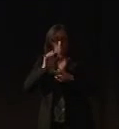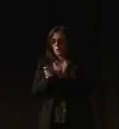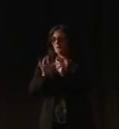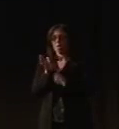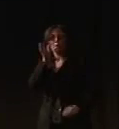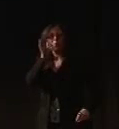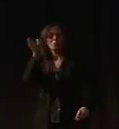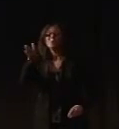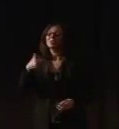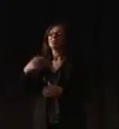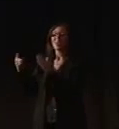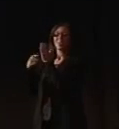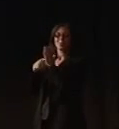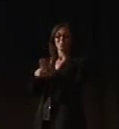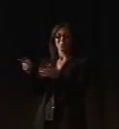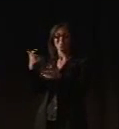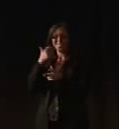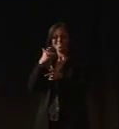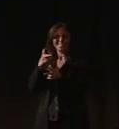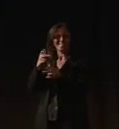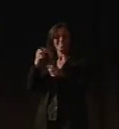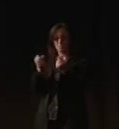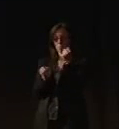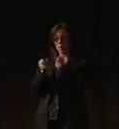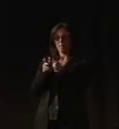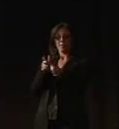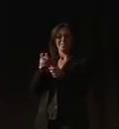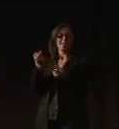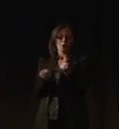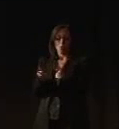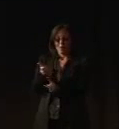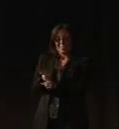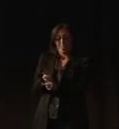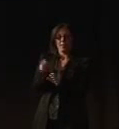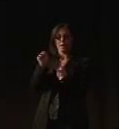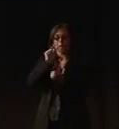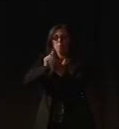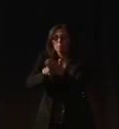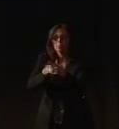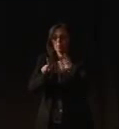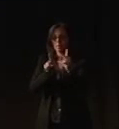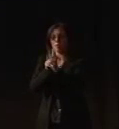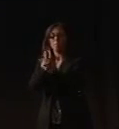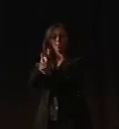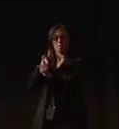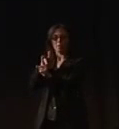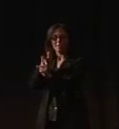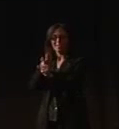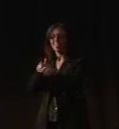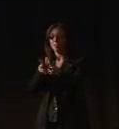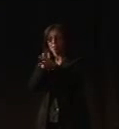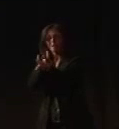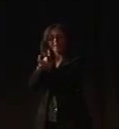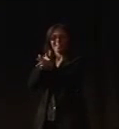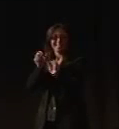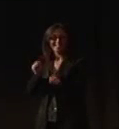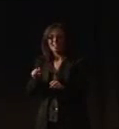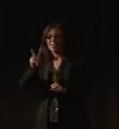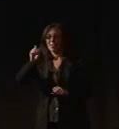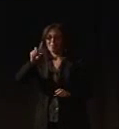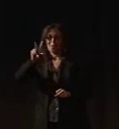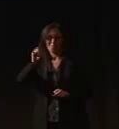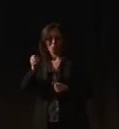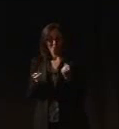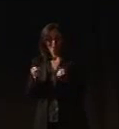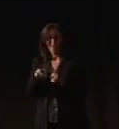driving, the Mobileye, the movie, the ad from Volvo, how science can impact people and